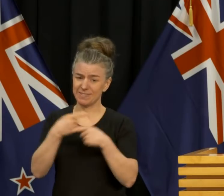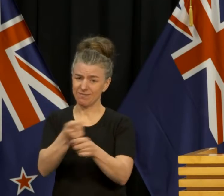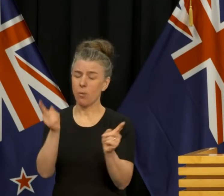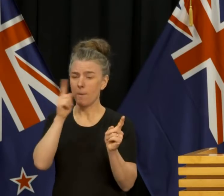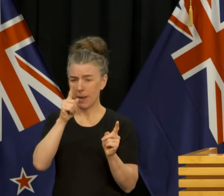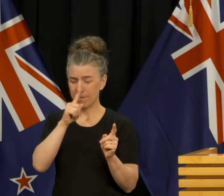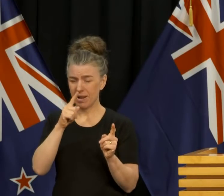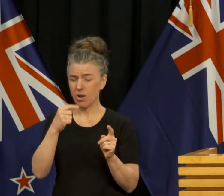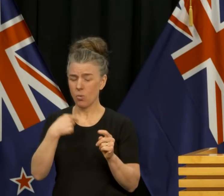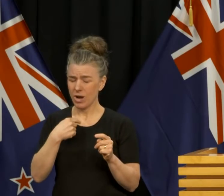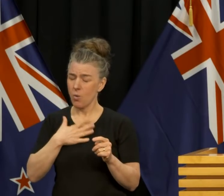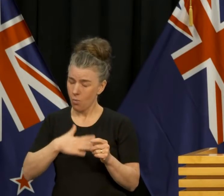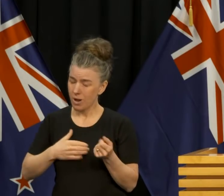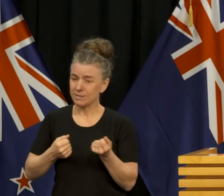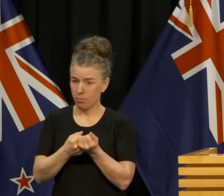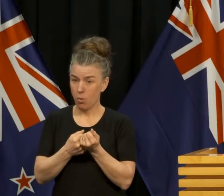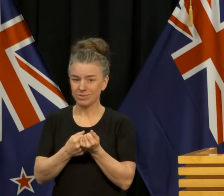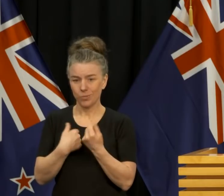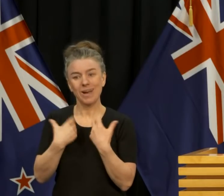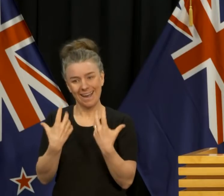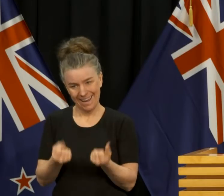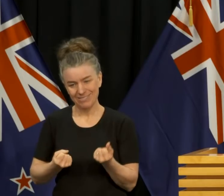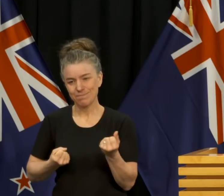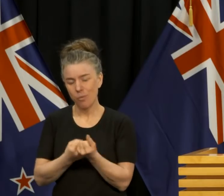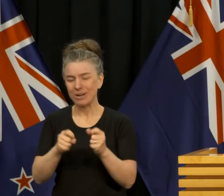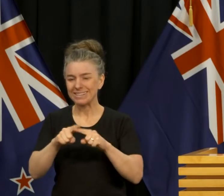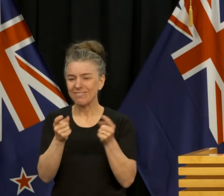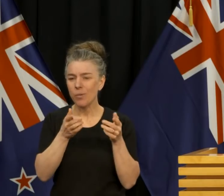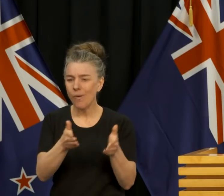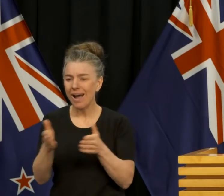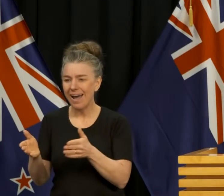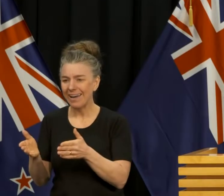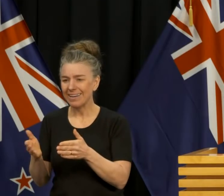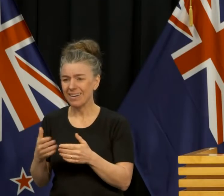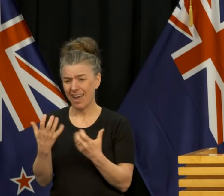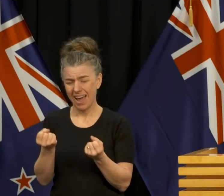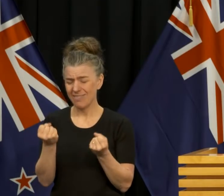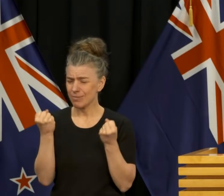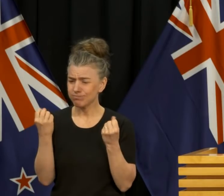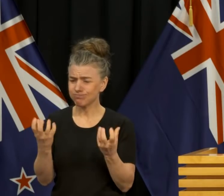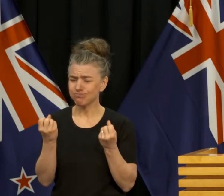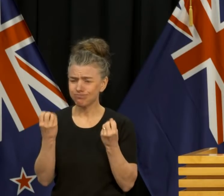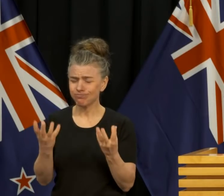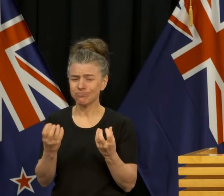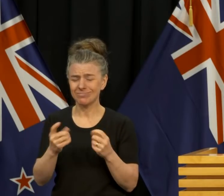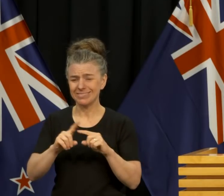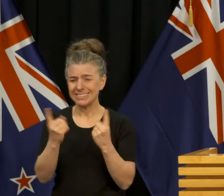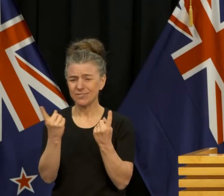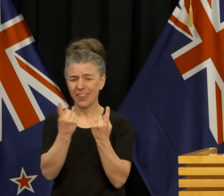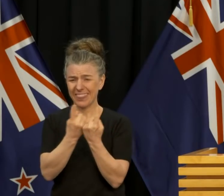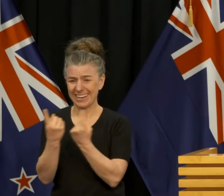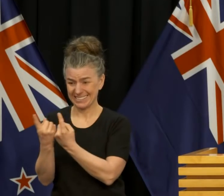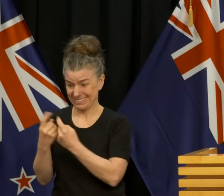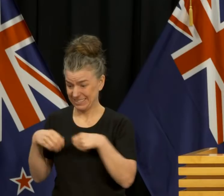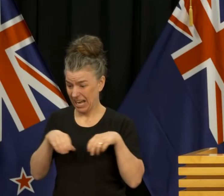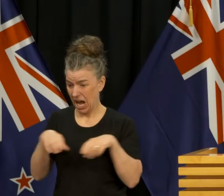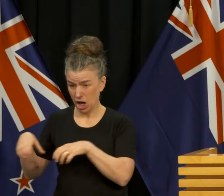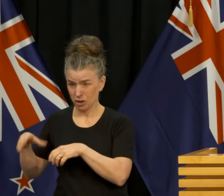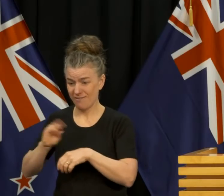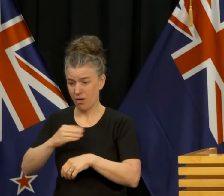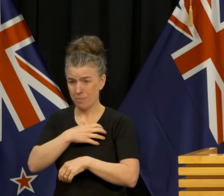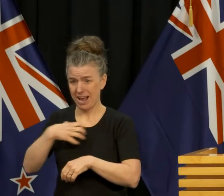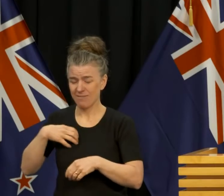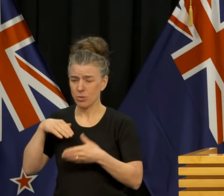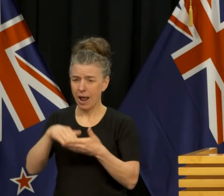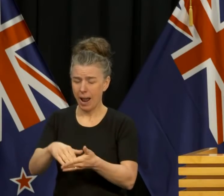to support that. And we're doing that through a whole variety of different ways. There are literally dozens, if not hundreds, of different things we're doing to support